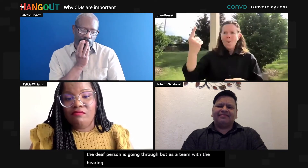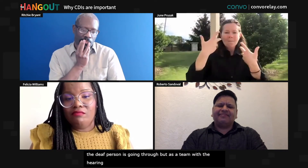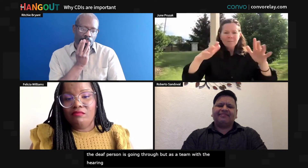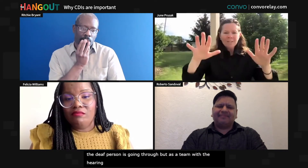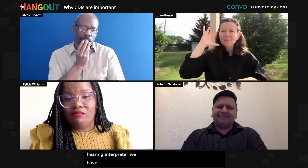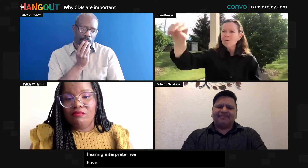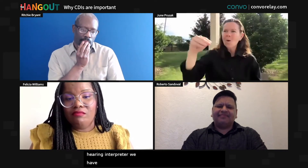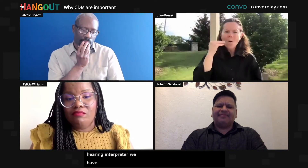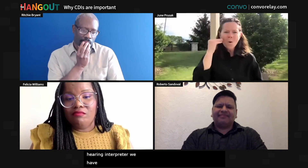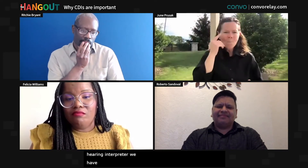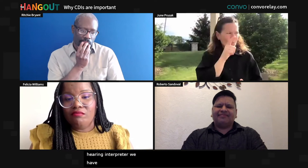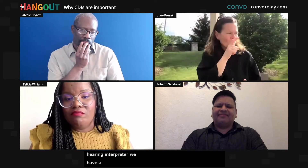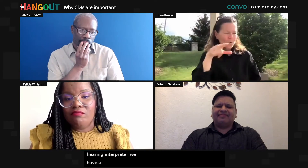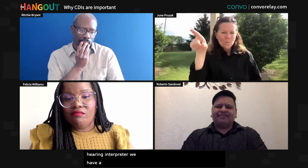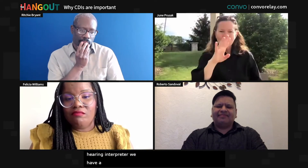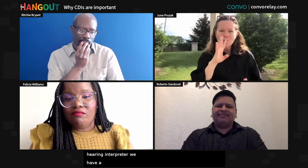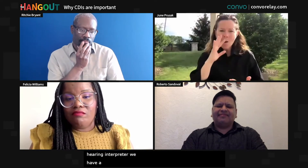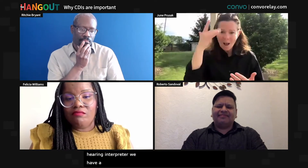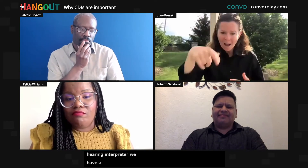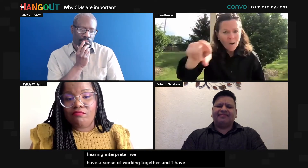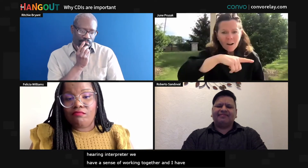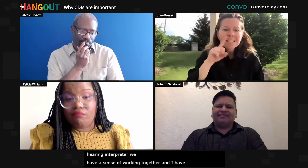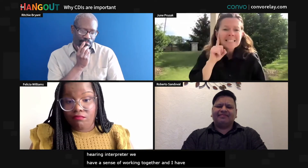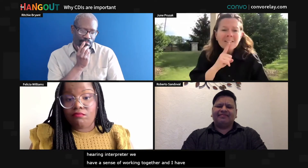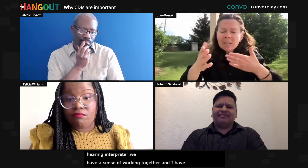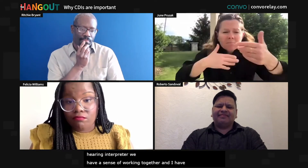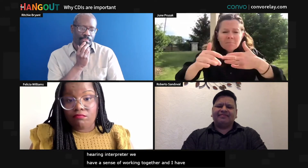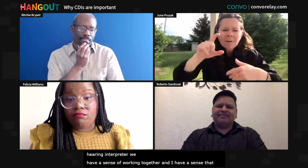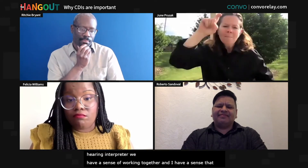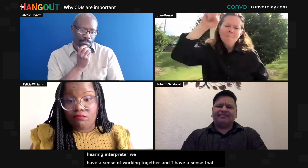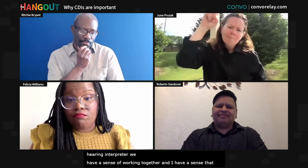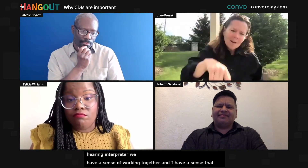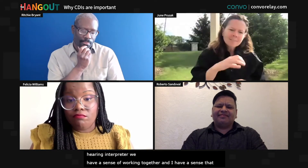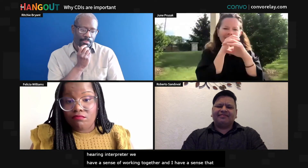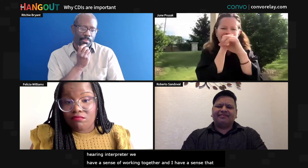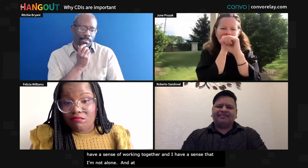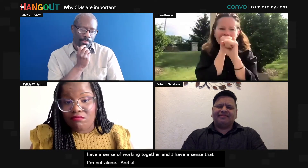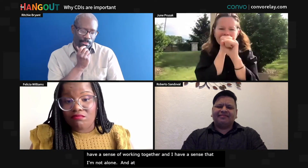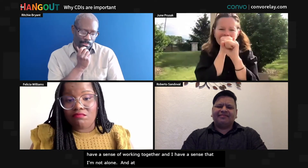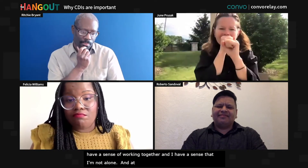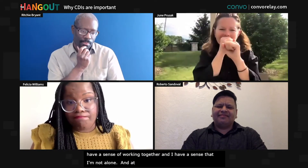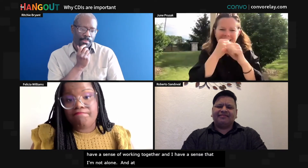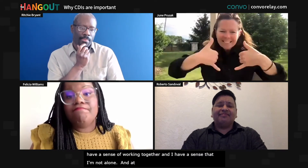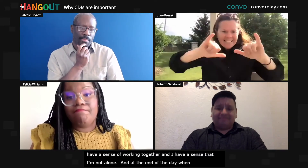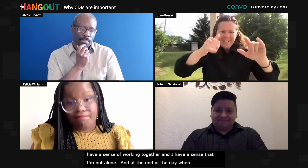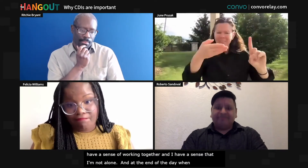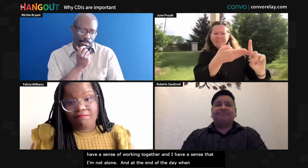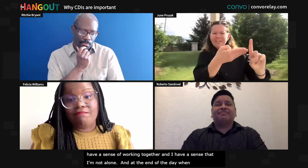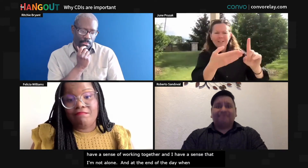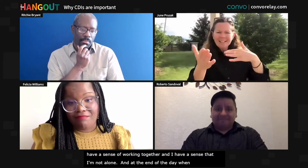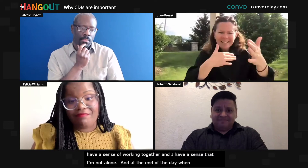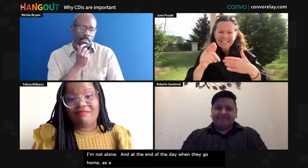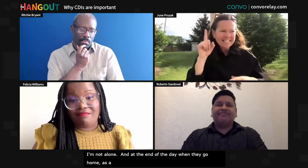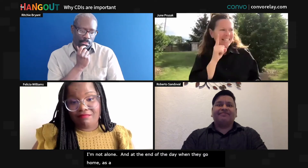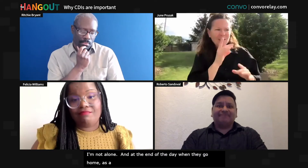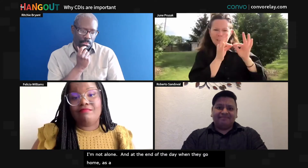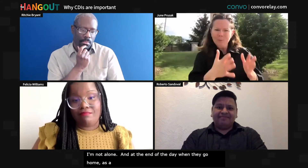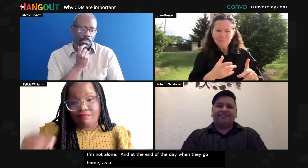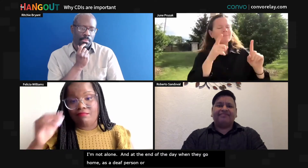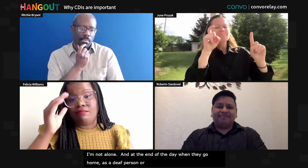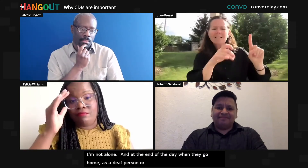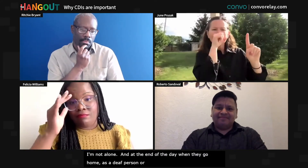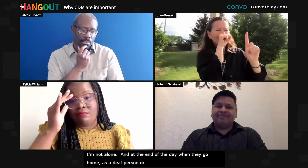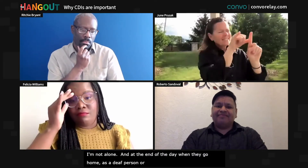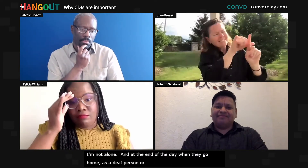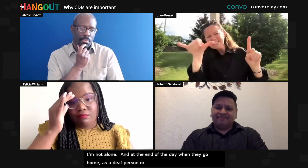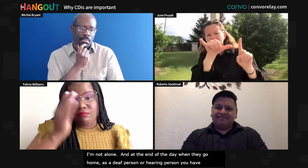here alone, that I'm working with another hearing interpreter. And at the end of the day, when they go home, as a deaf person or a hearing person, of course, you have to be confidential